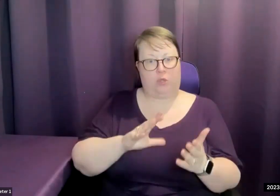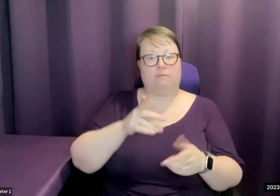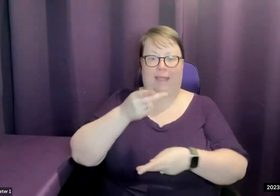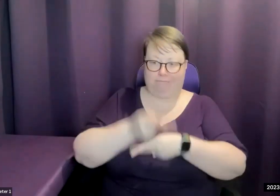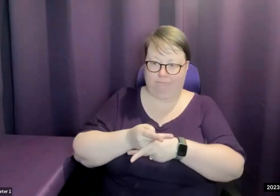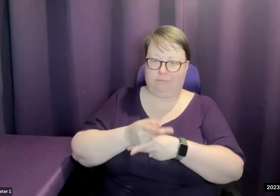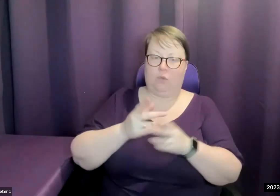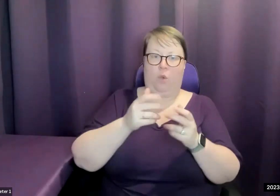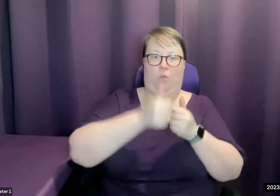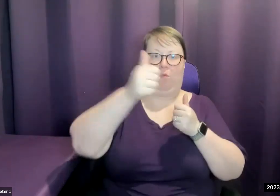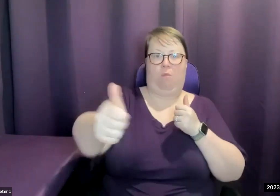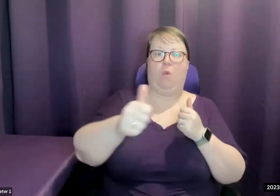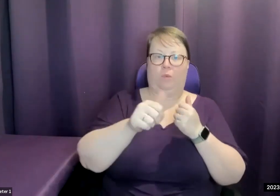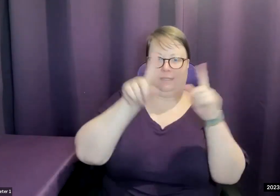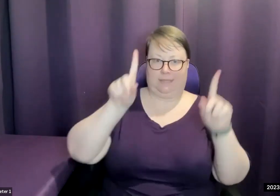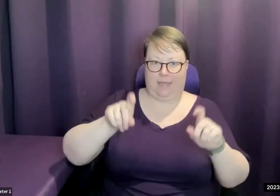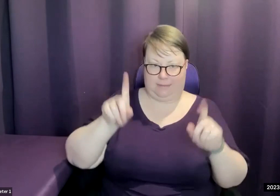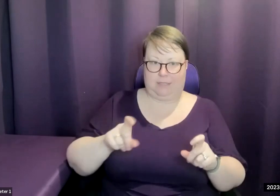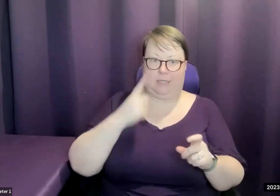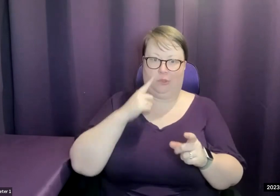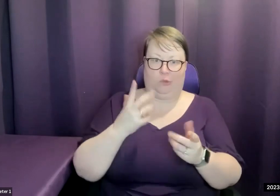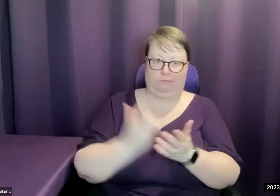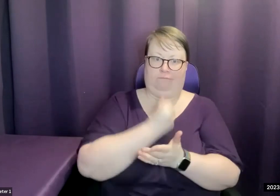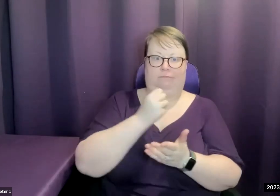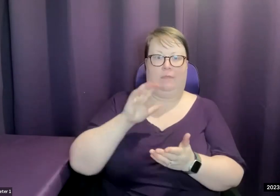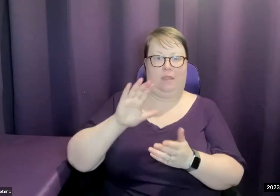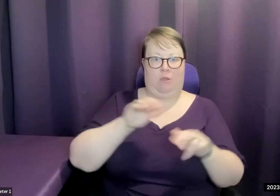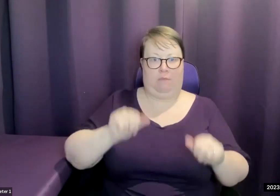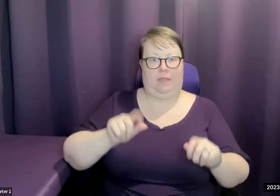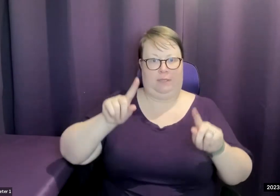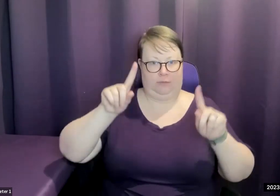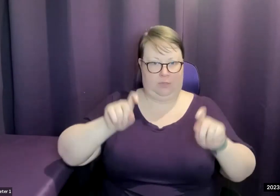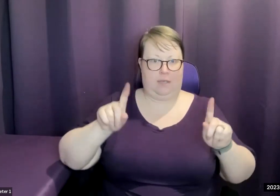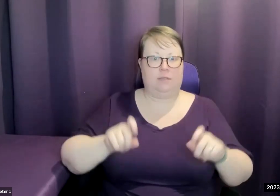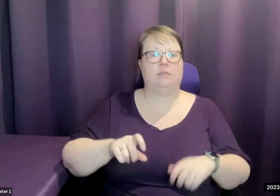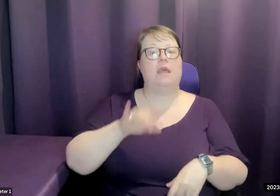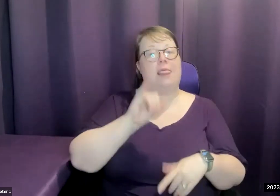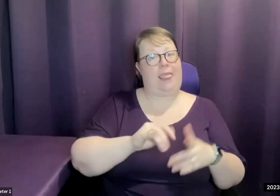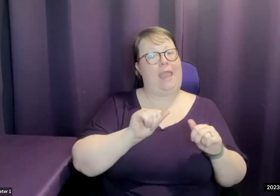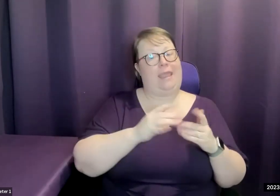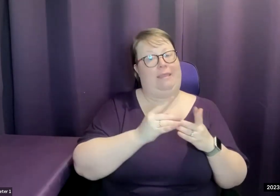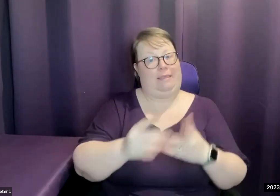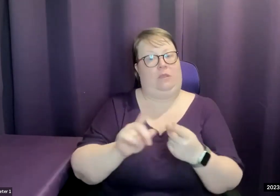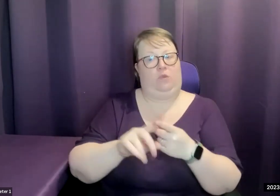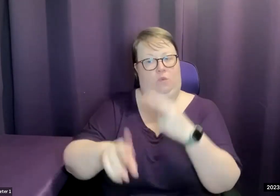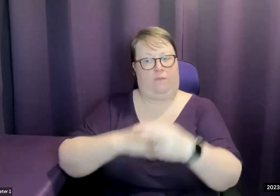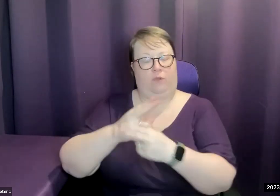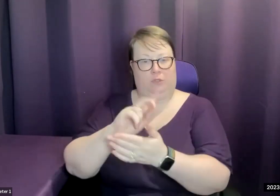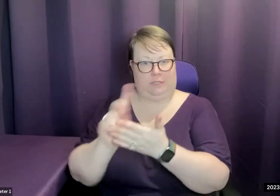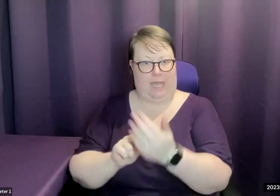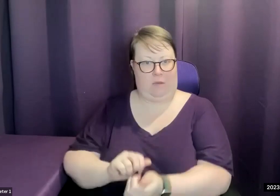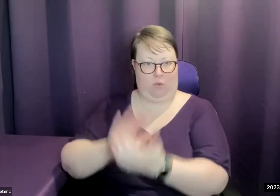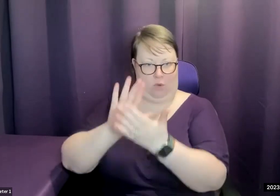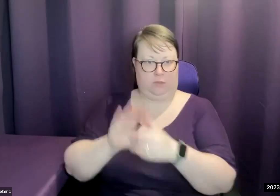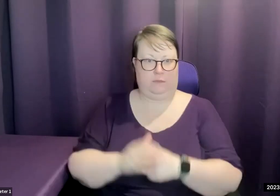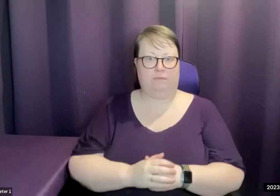students optimize their testing environment, also known as leaning into the universal design approach. Future studies should evaluate whether